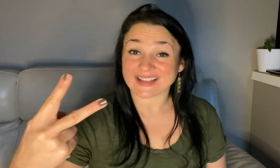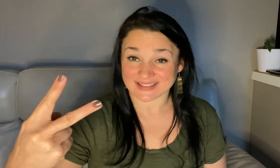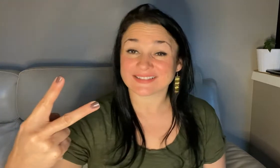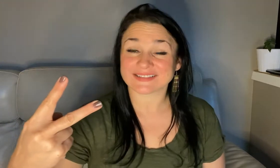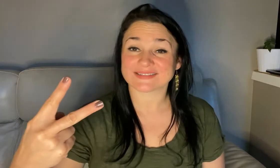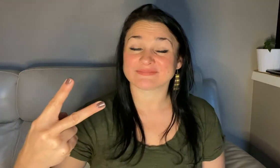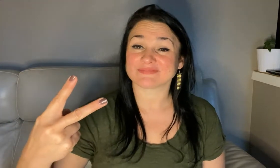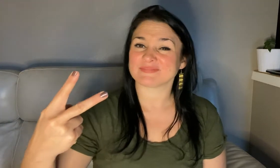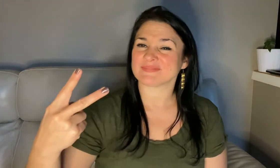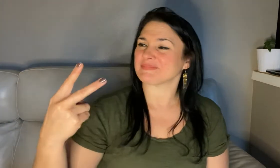The second thing